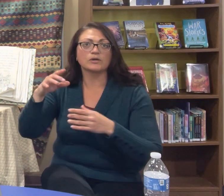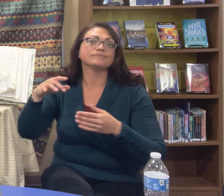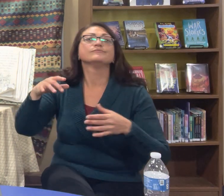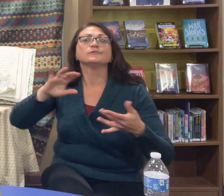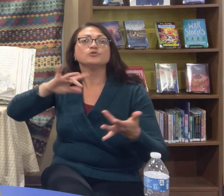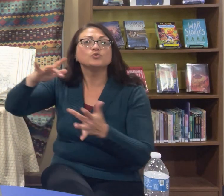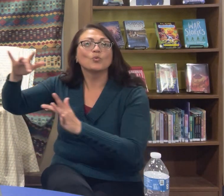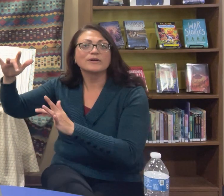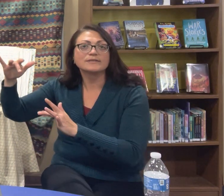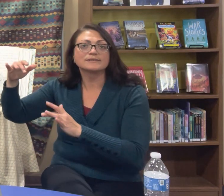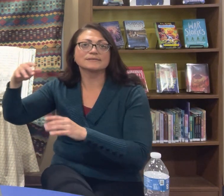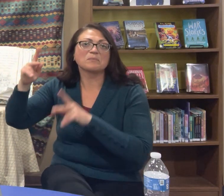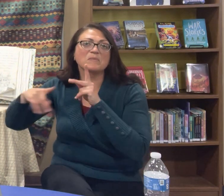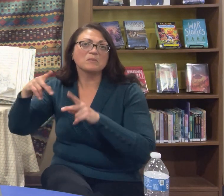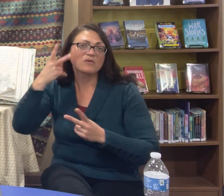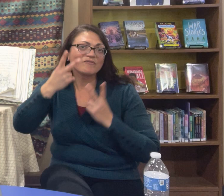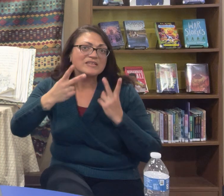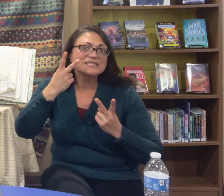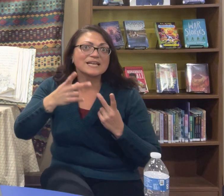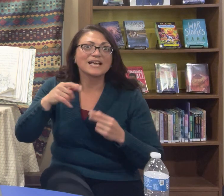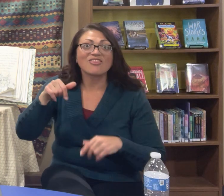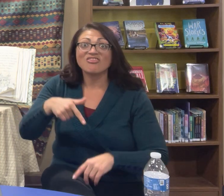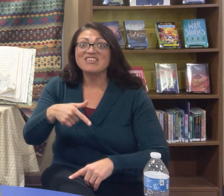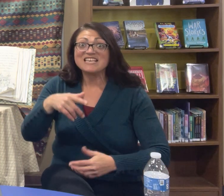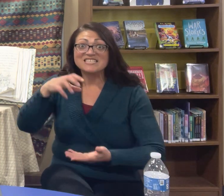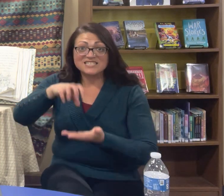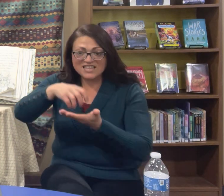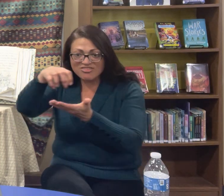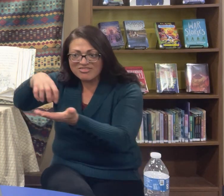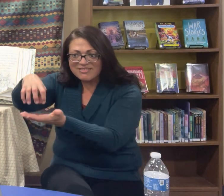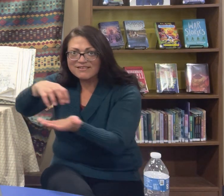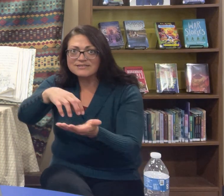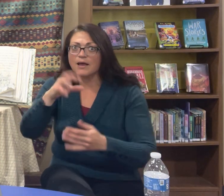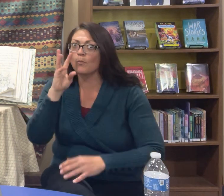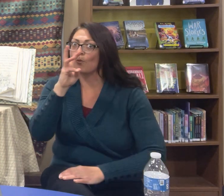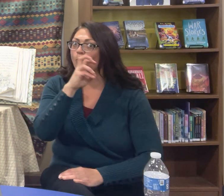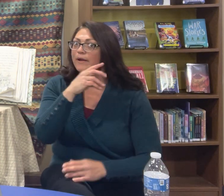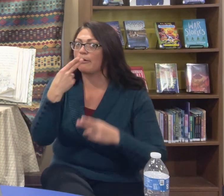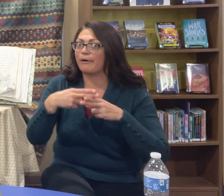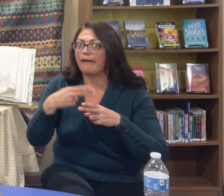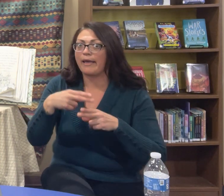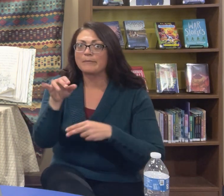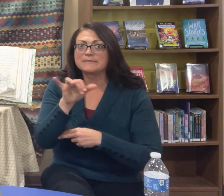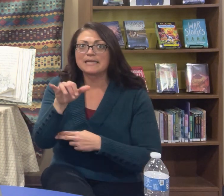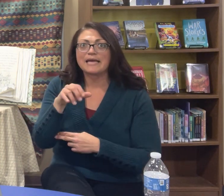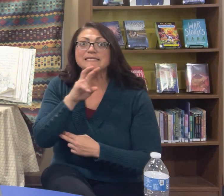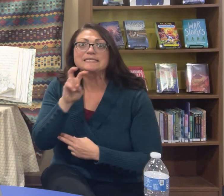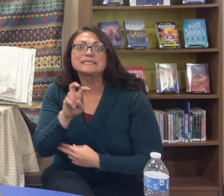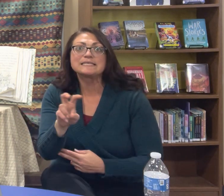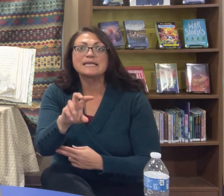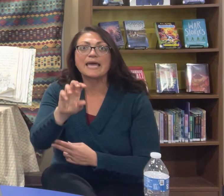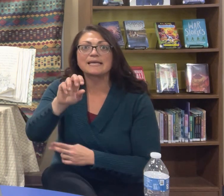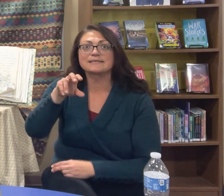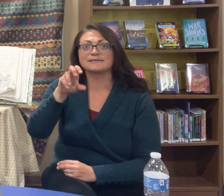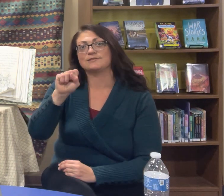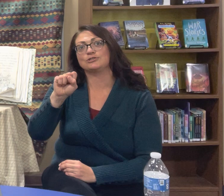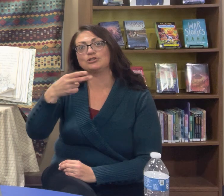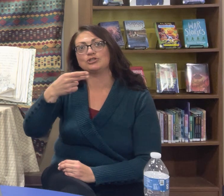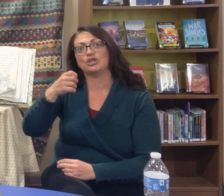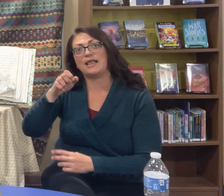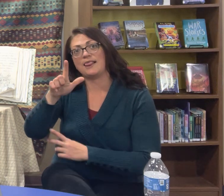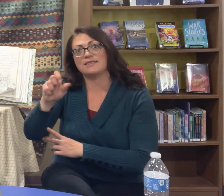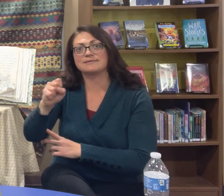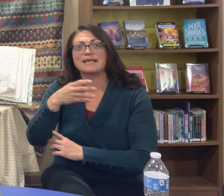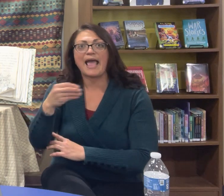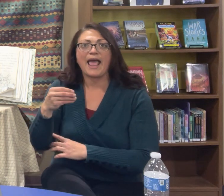snake stones and devil toenails and angel wings. She scrambled over crumbling cliffs and